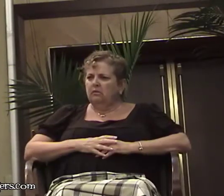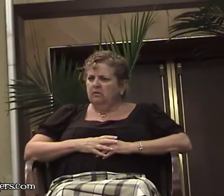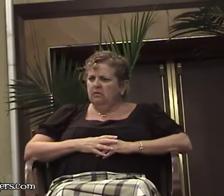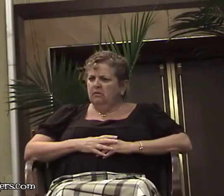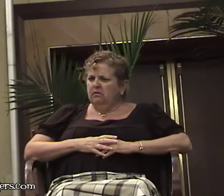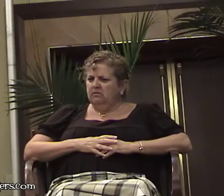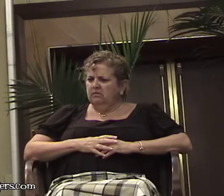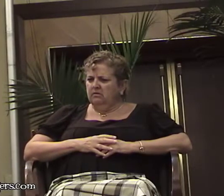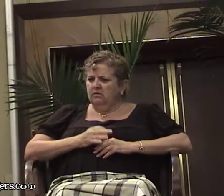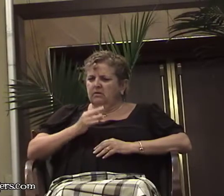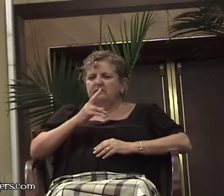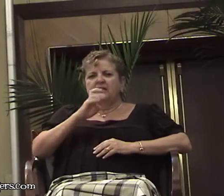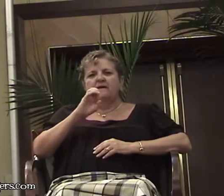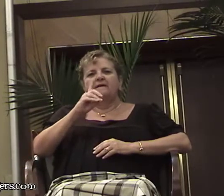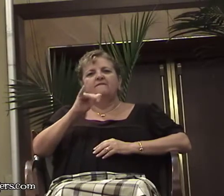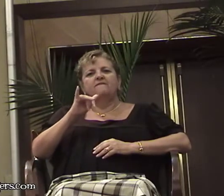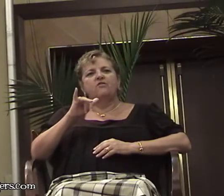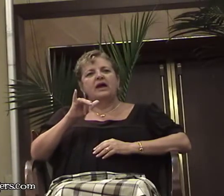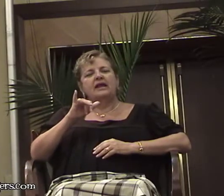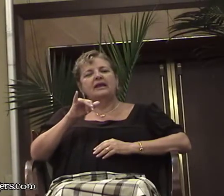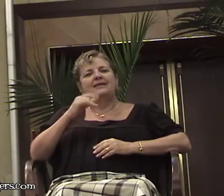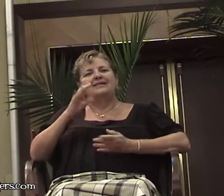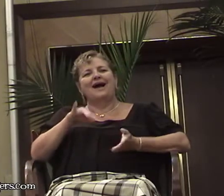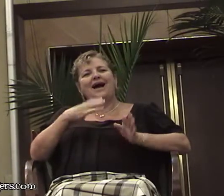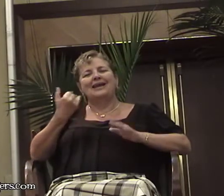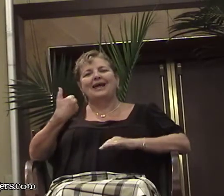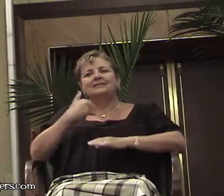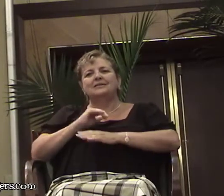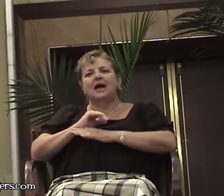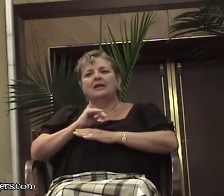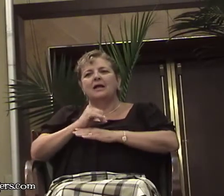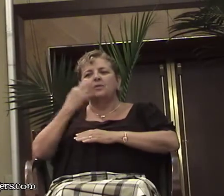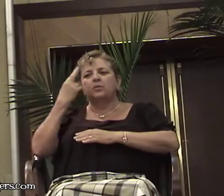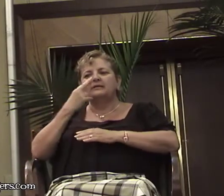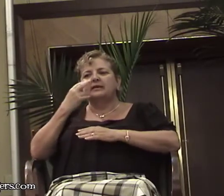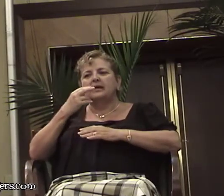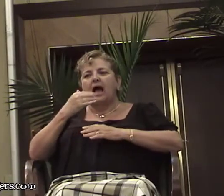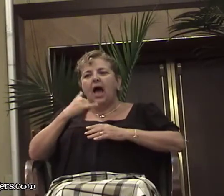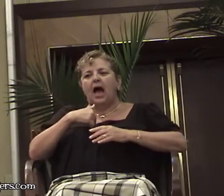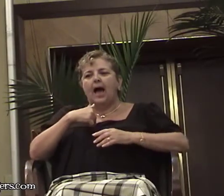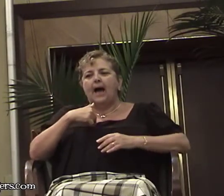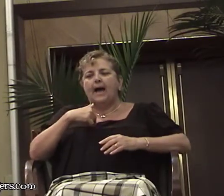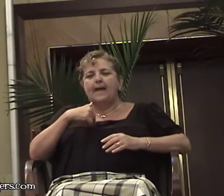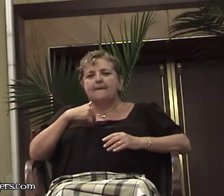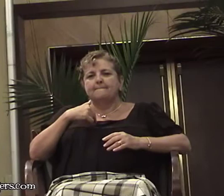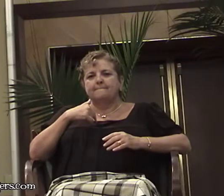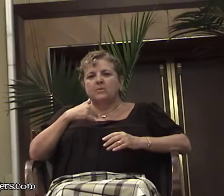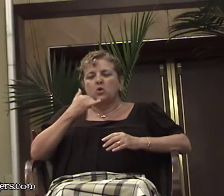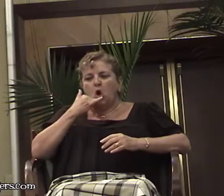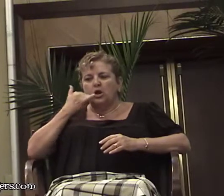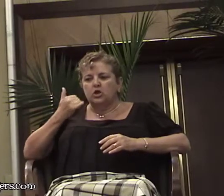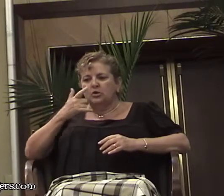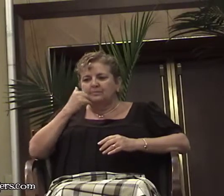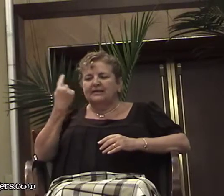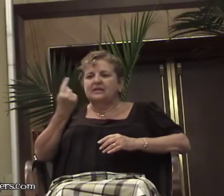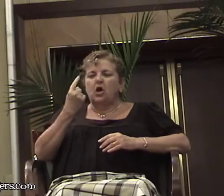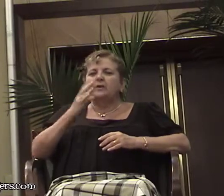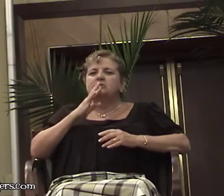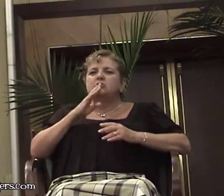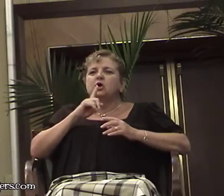Freddie Wheels died last night. And he said, the reason I'm calling you is because he always spoke so highly of you. As God is my